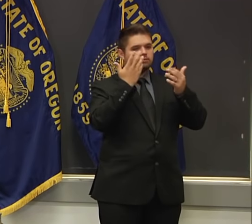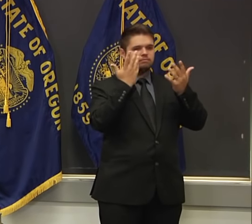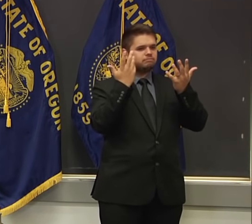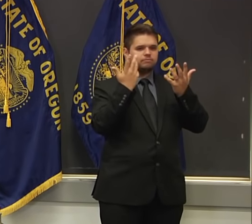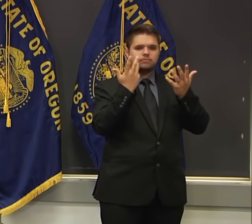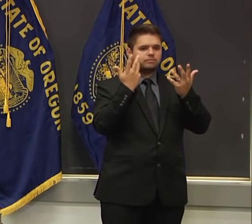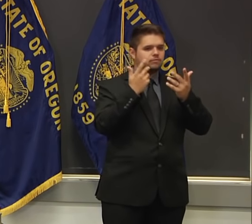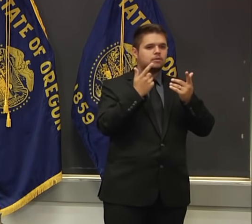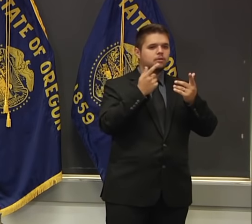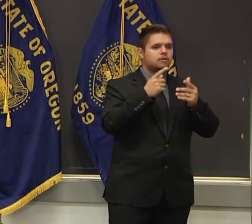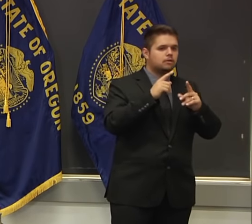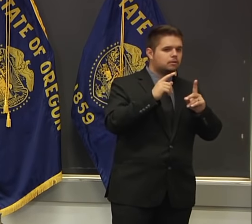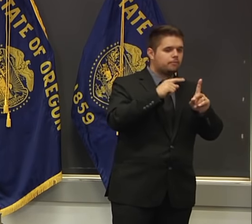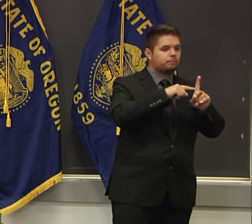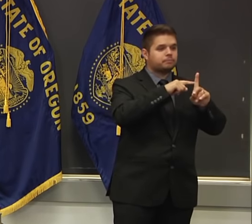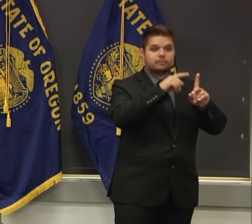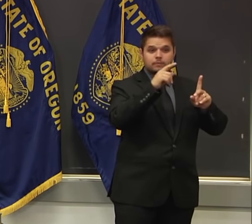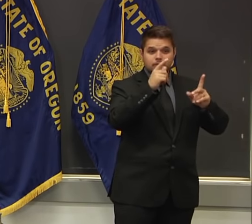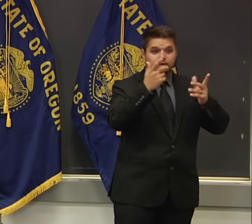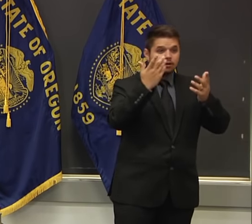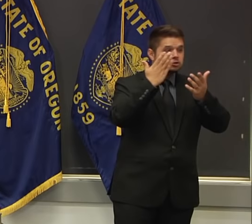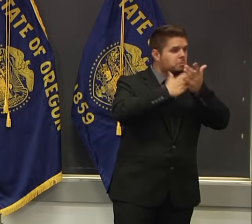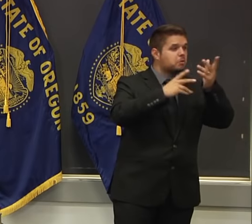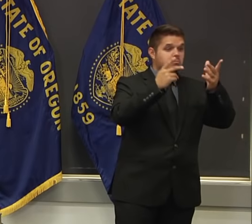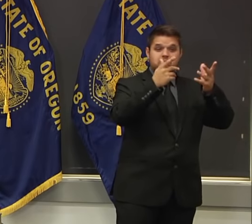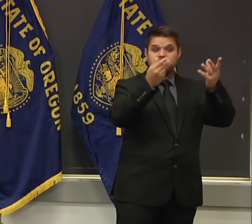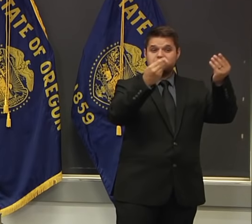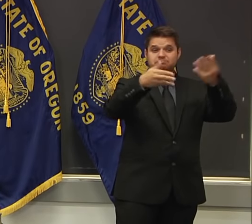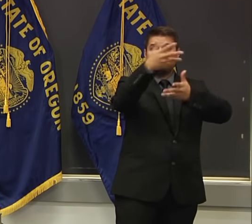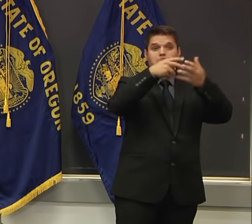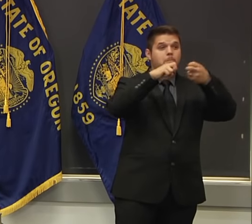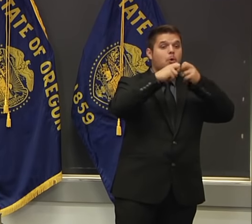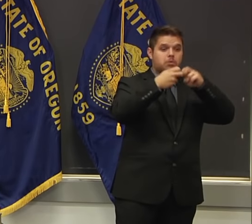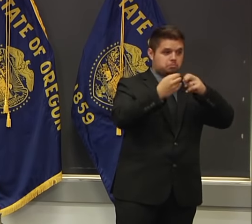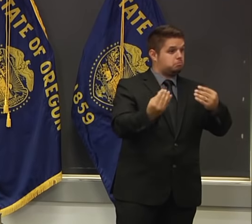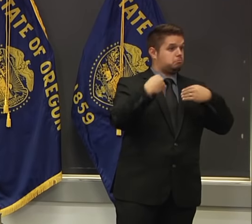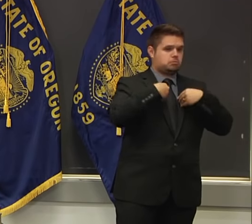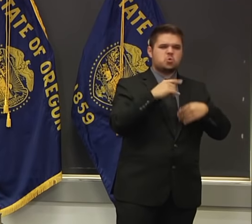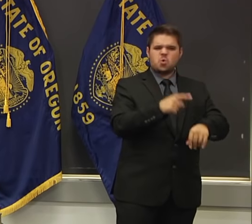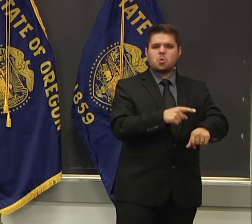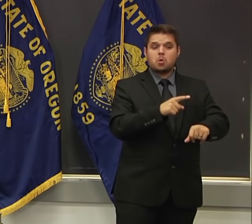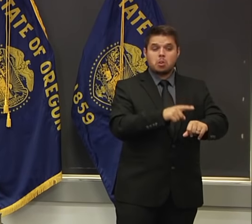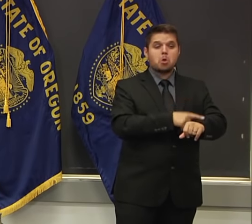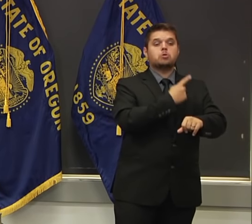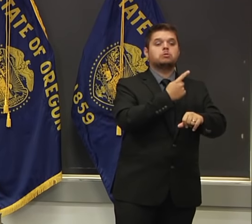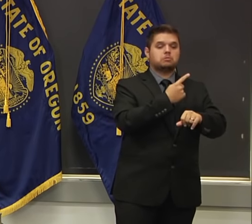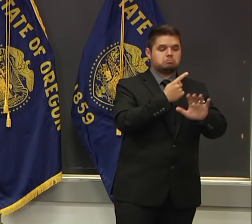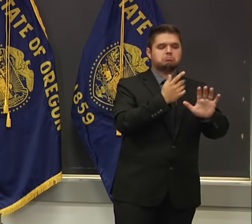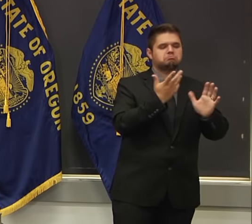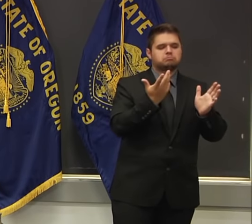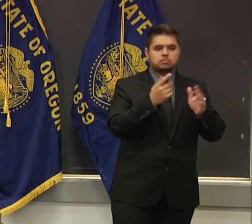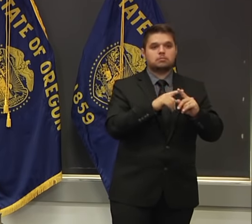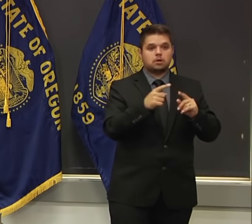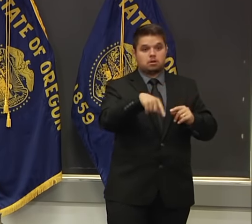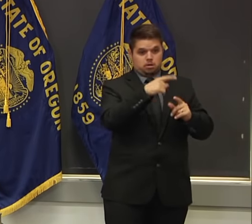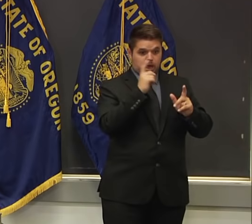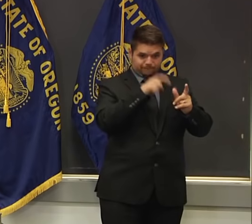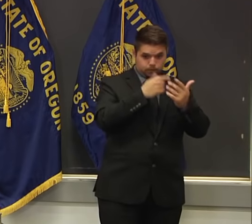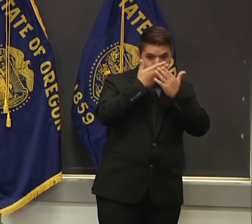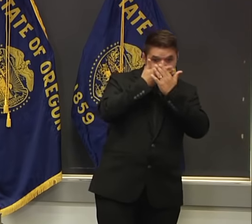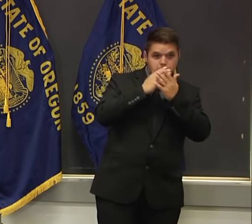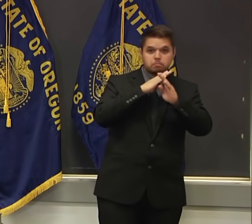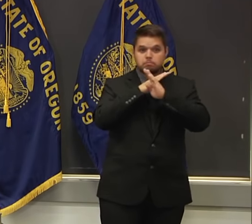from toxic chemicals. So again, protecting yourself from breathing those particles by staying indoors if you